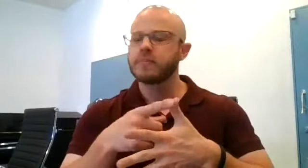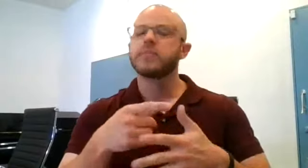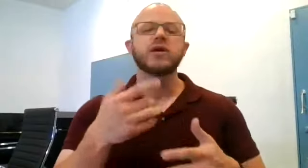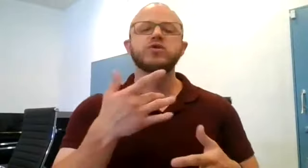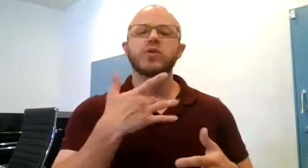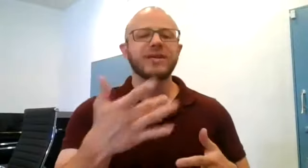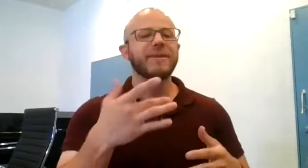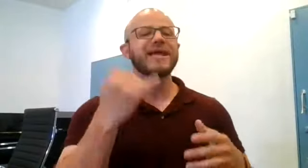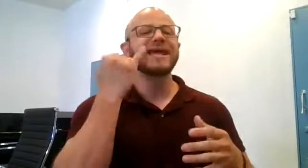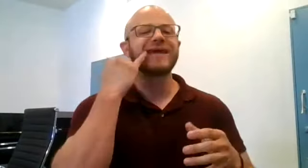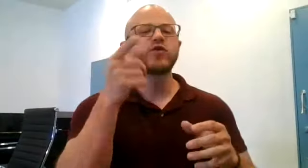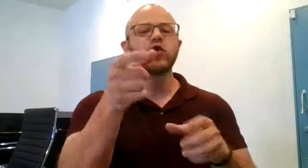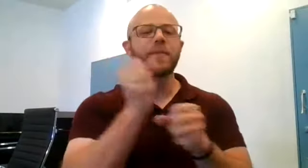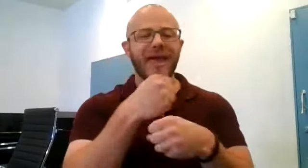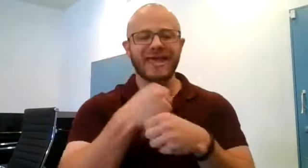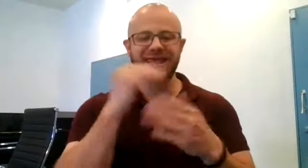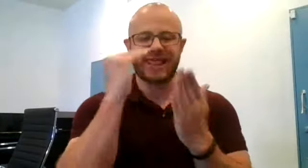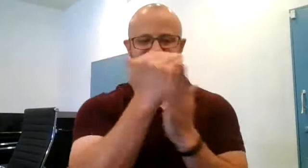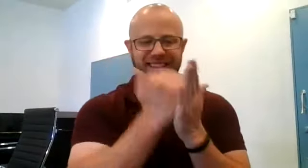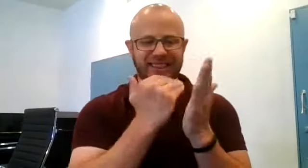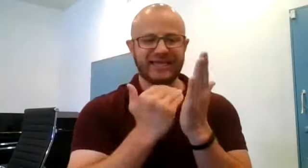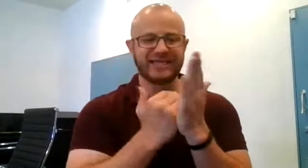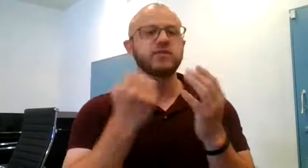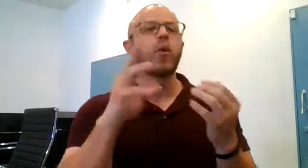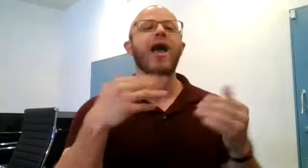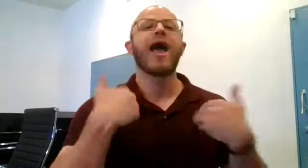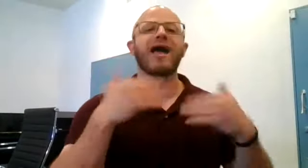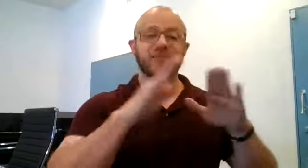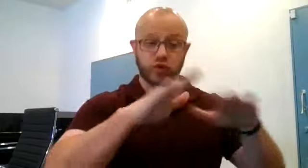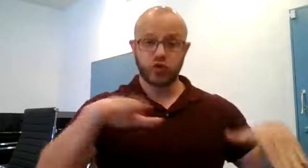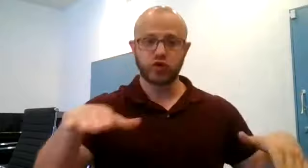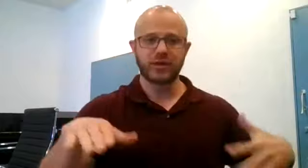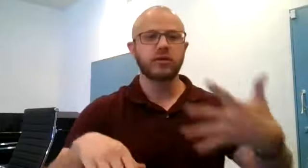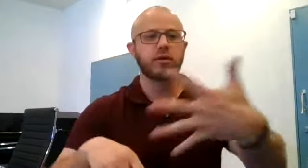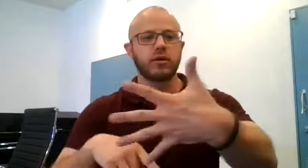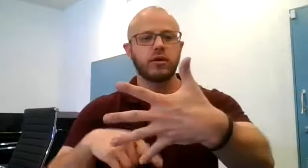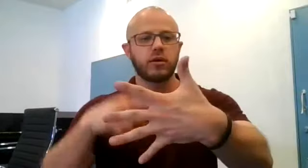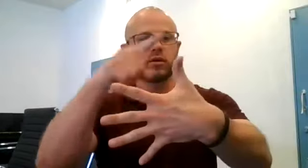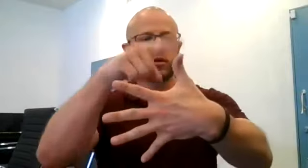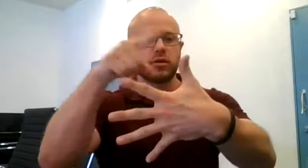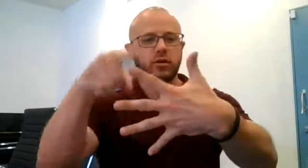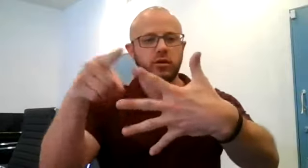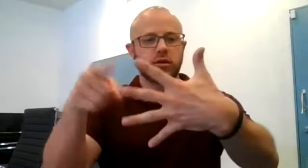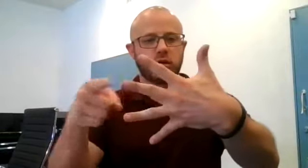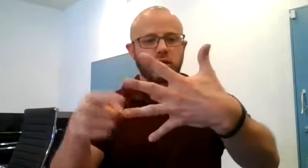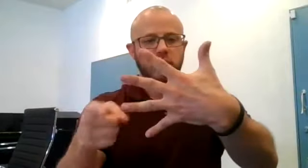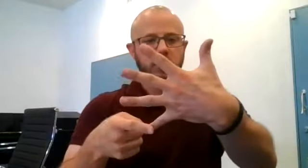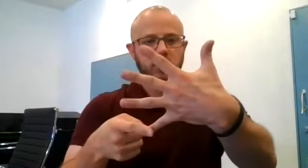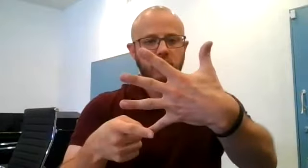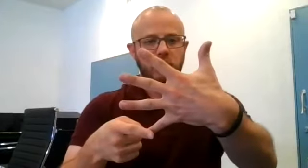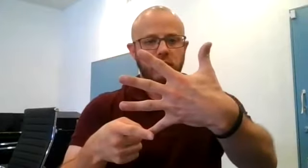First, why is it on the thumb? So if you're making a list of things, or for example, you have children, you do it in order.